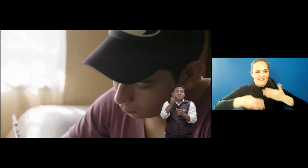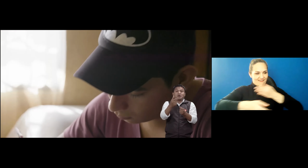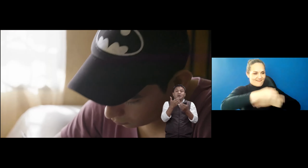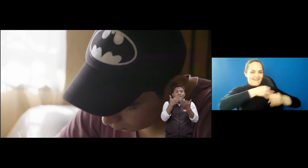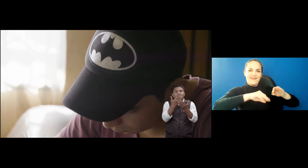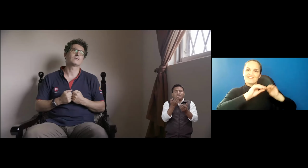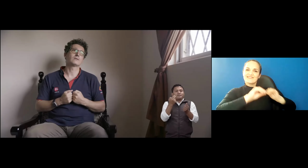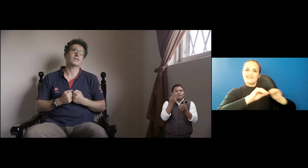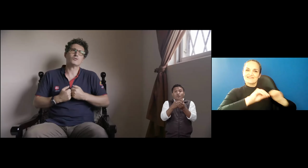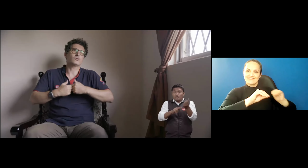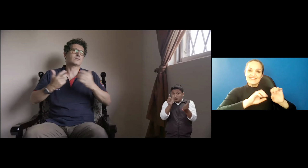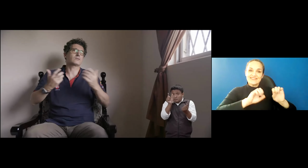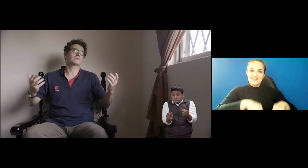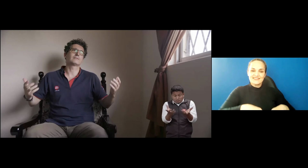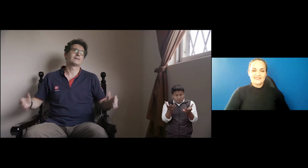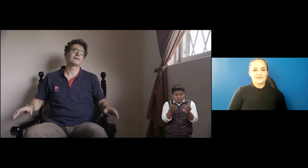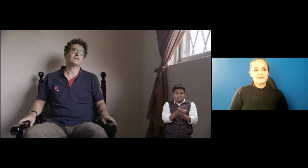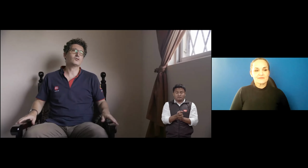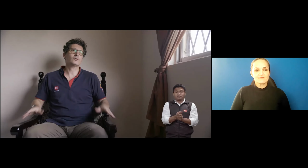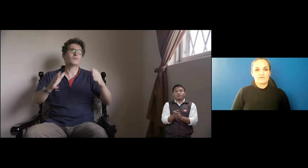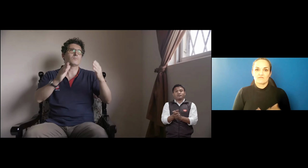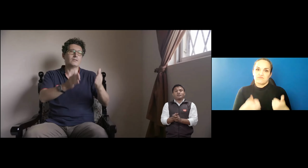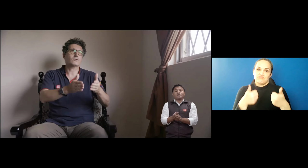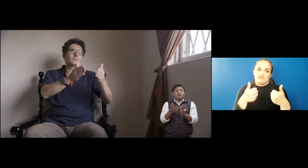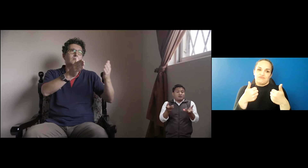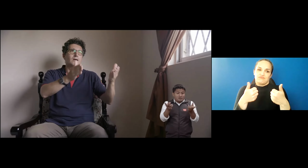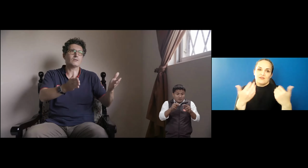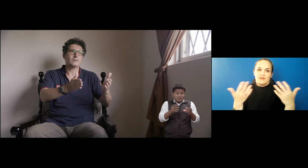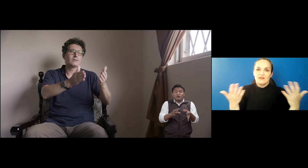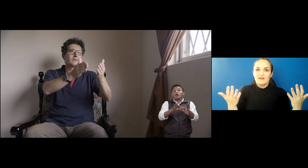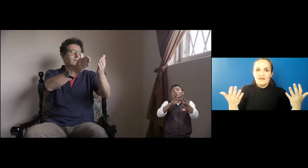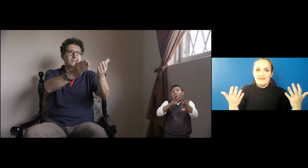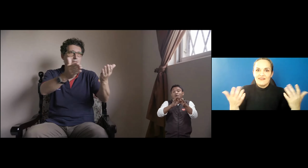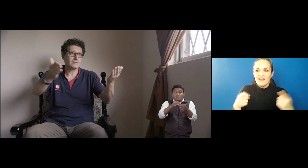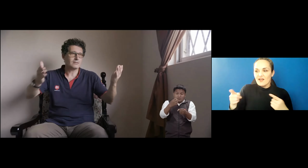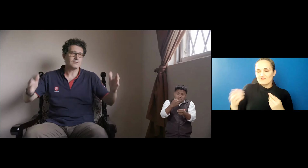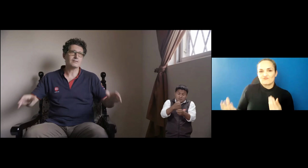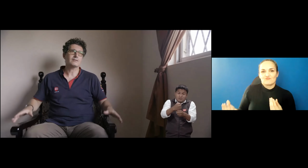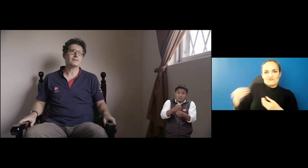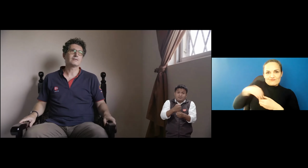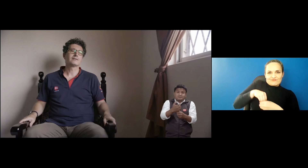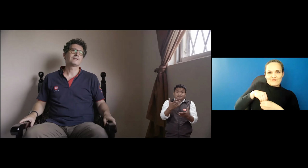sign language on his own, and he is now teaching sign language to others. This is